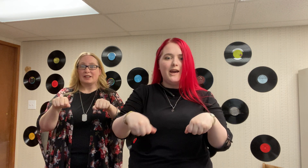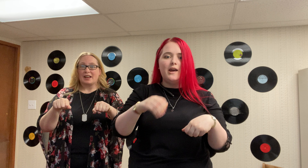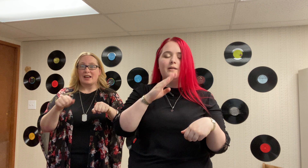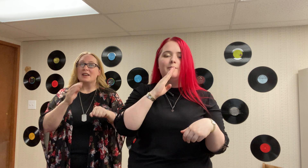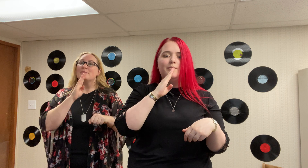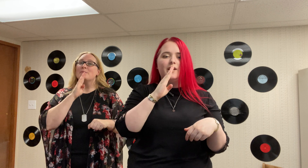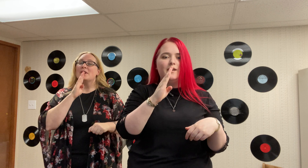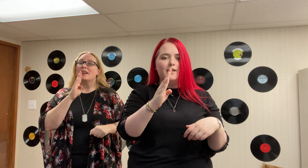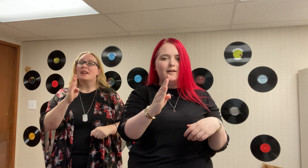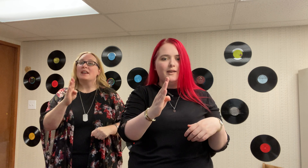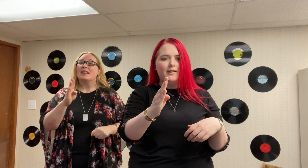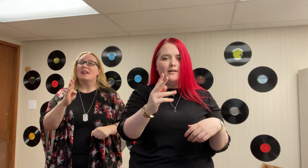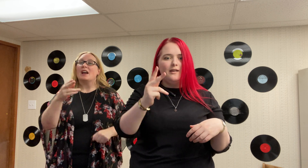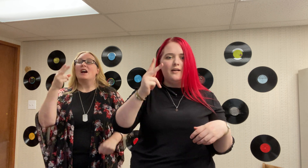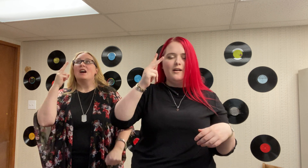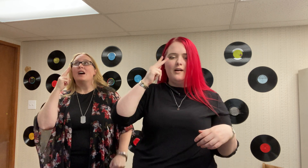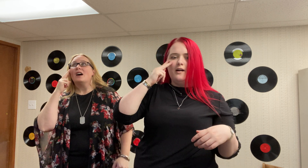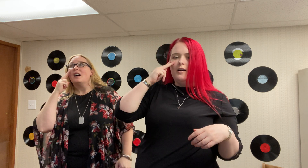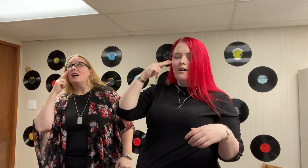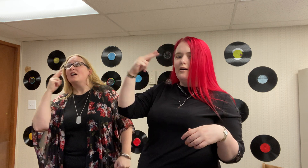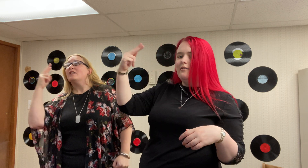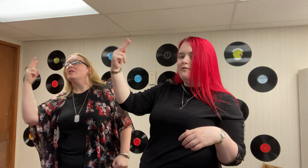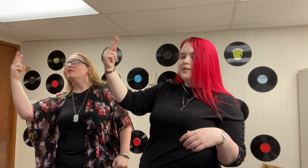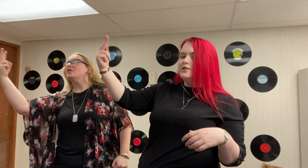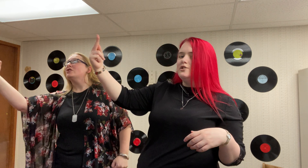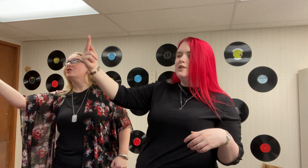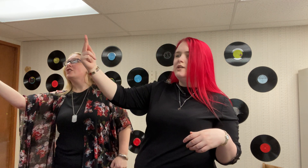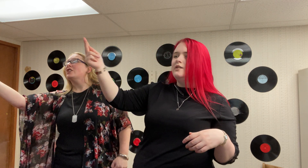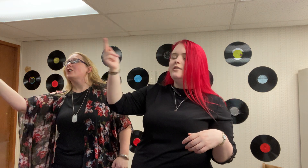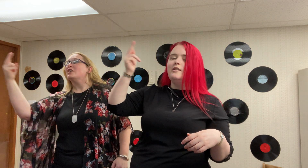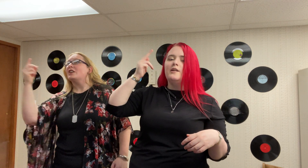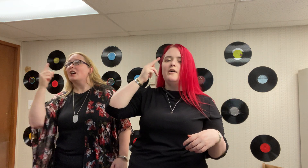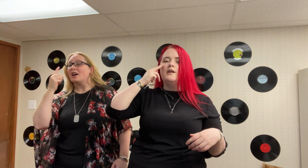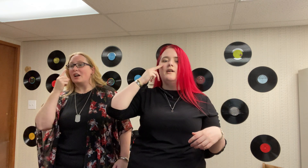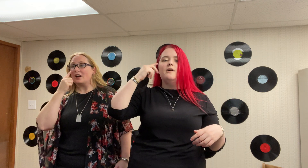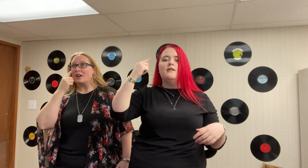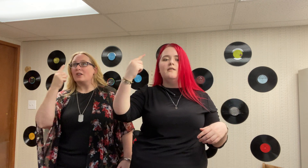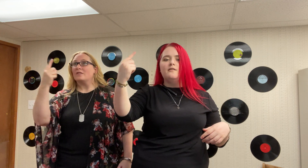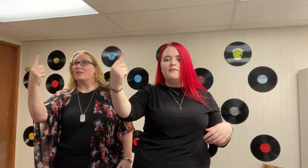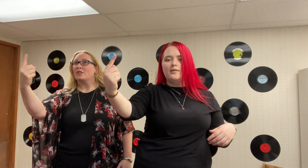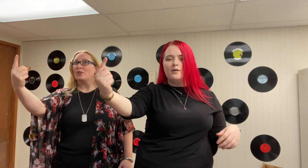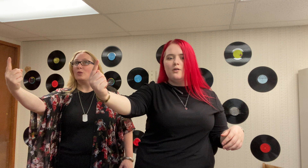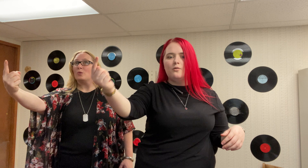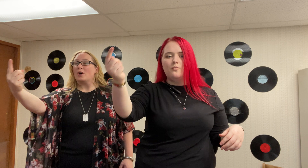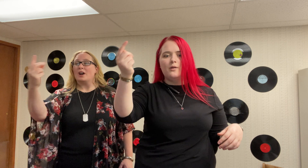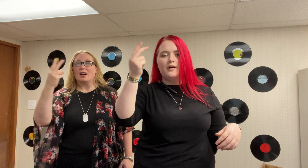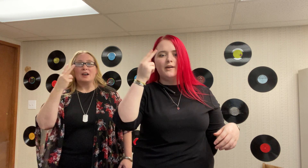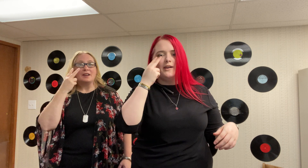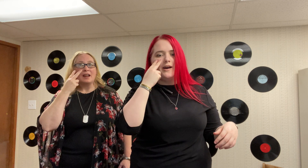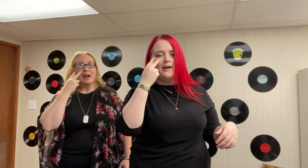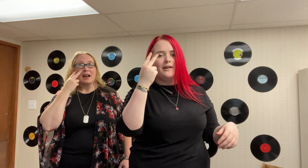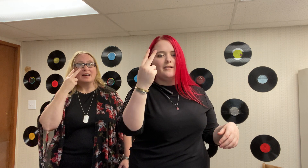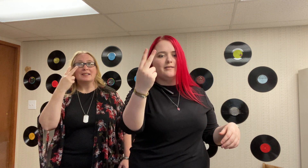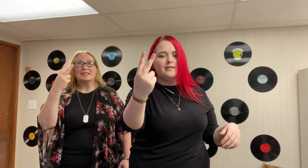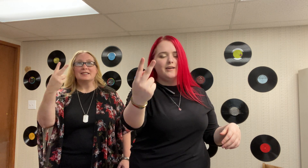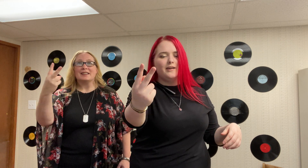can be, a vision of the one I